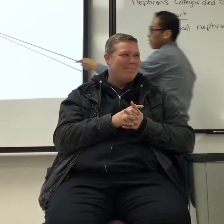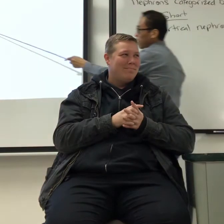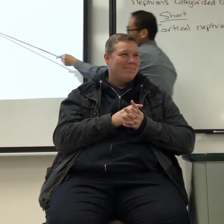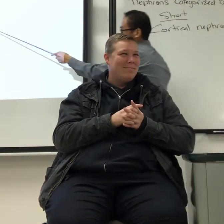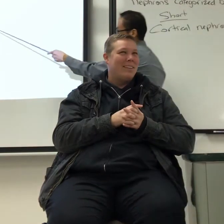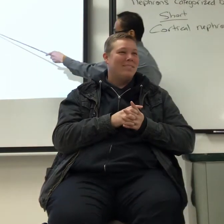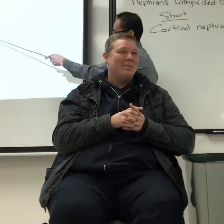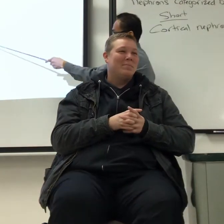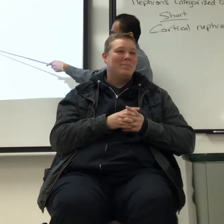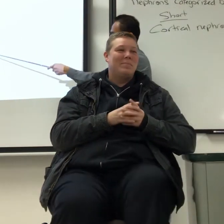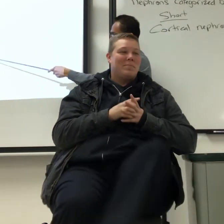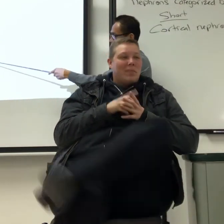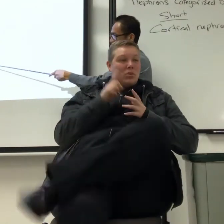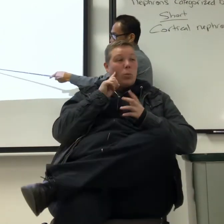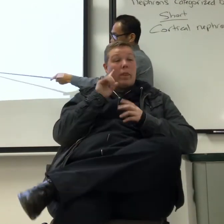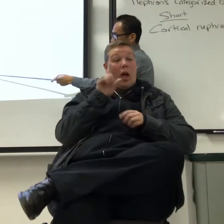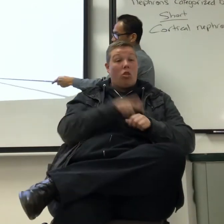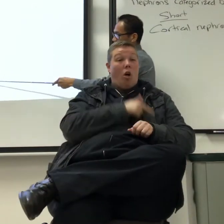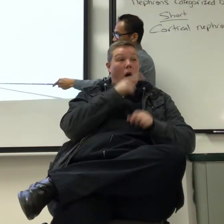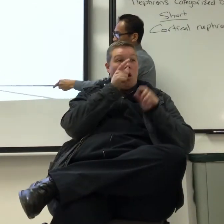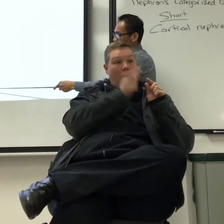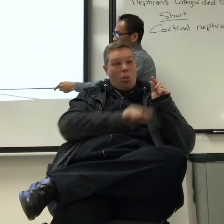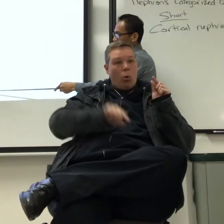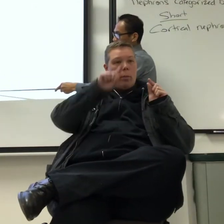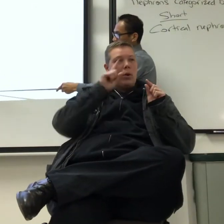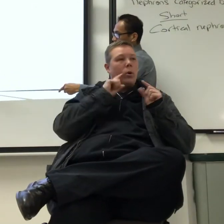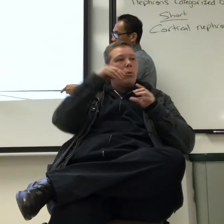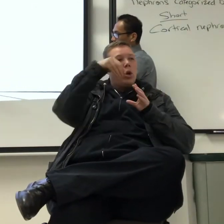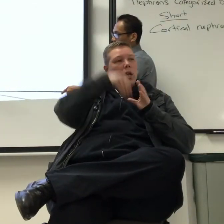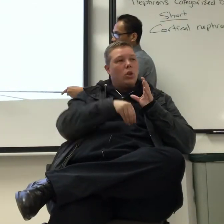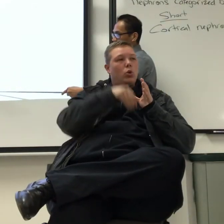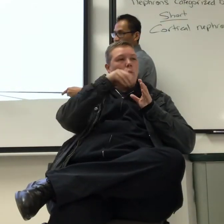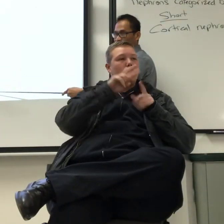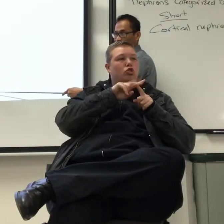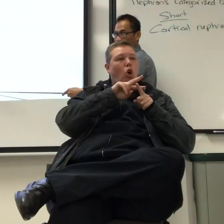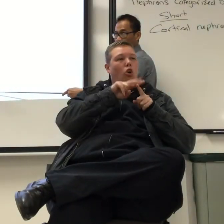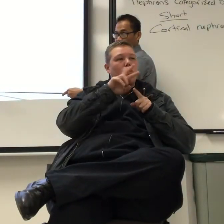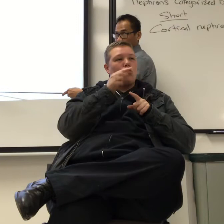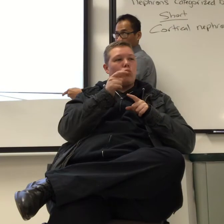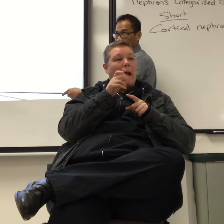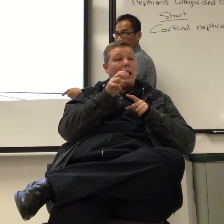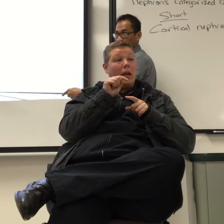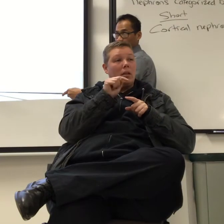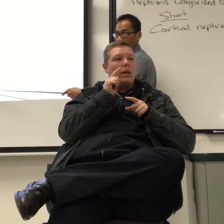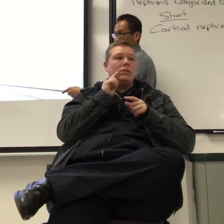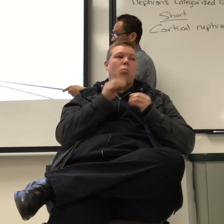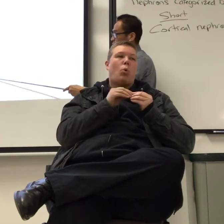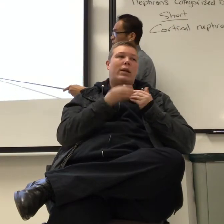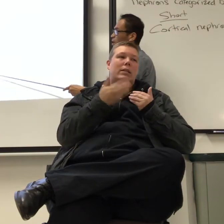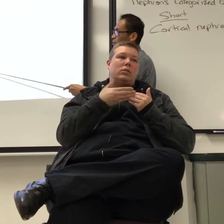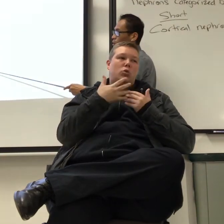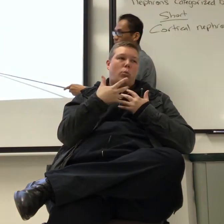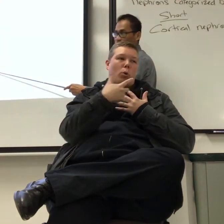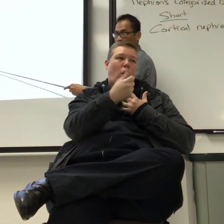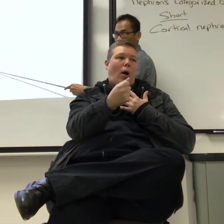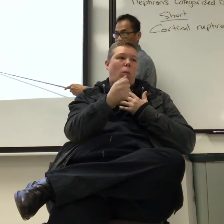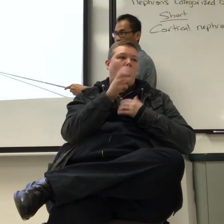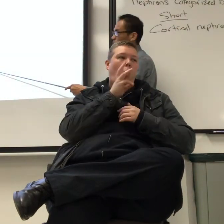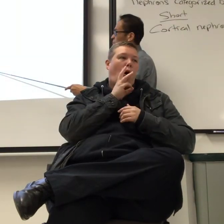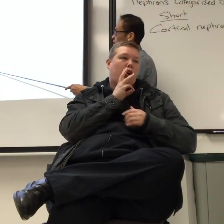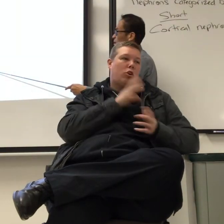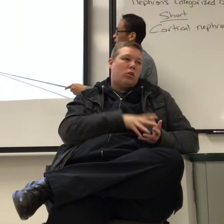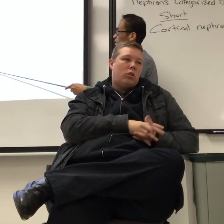this long loop into a salt gradient, it's easier to pull out water by rules of osmosis. So I'll talk more about that